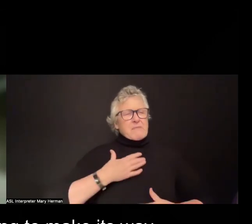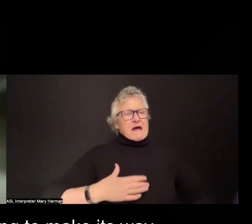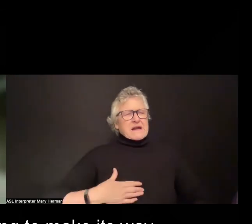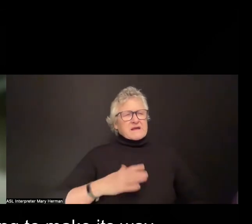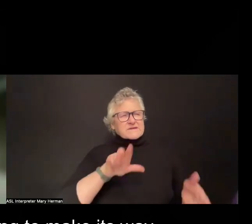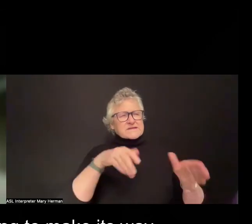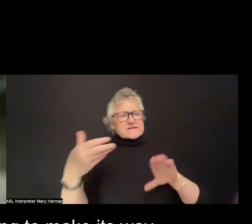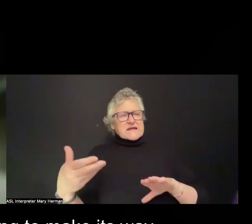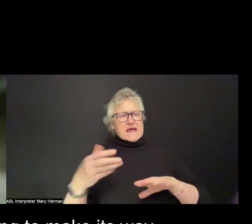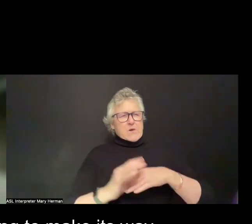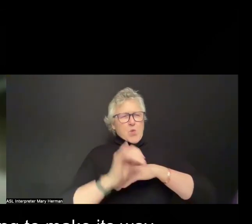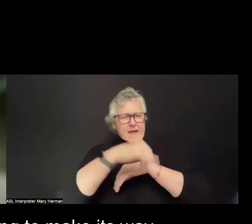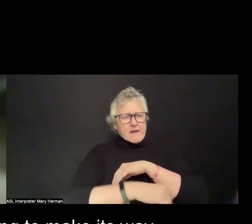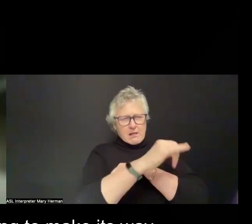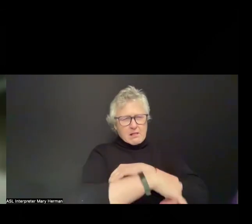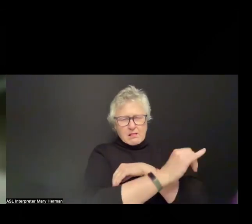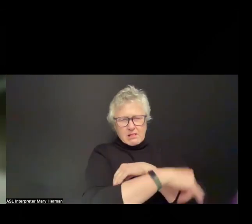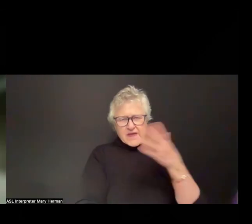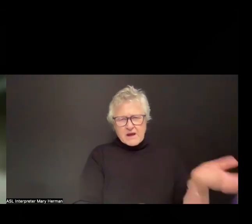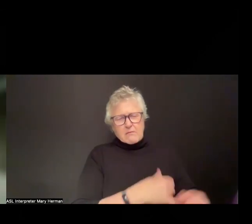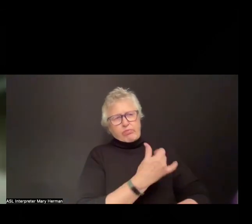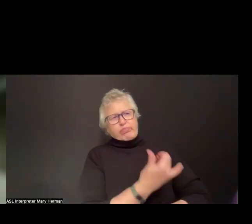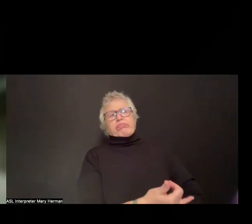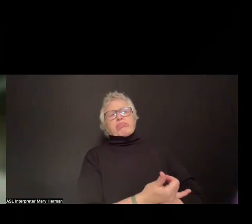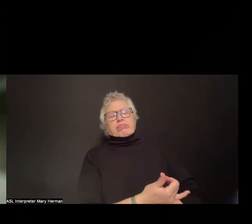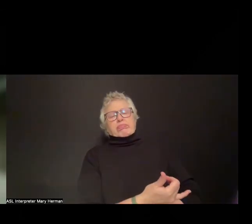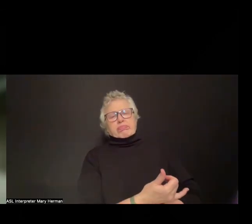to make its way through the streets to watch the hangings.